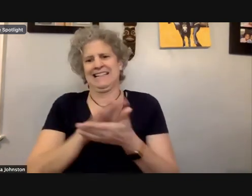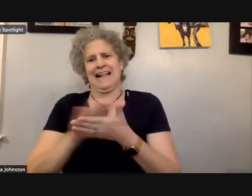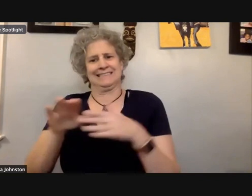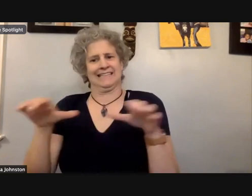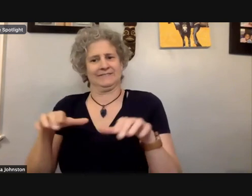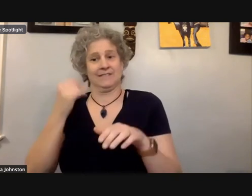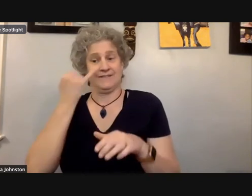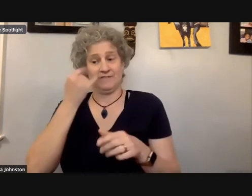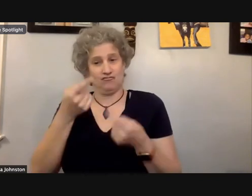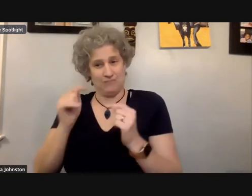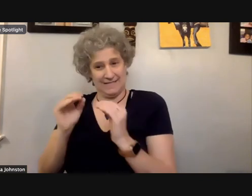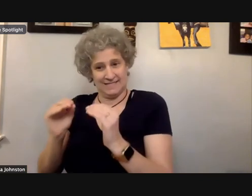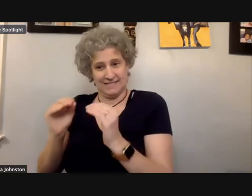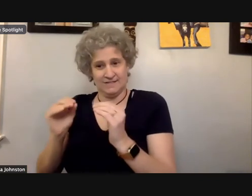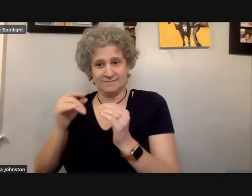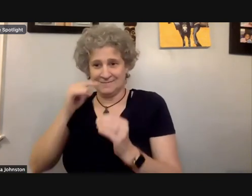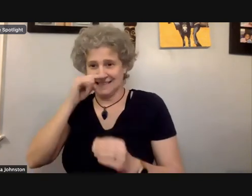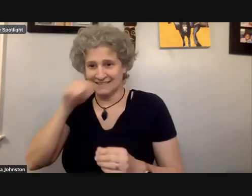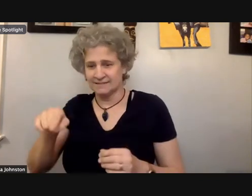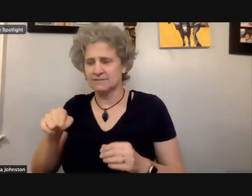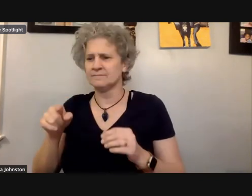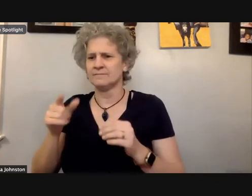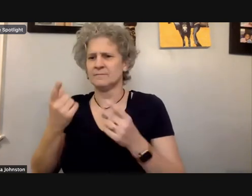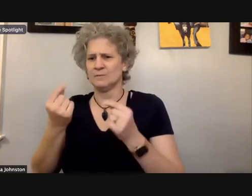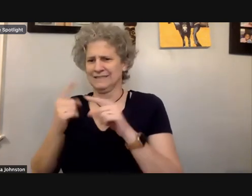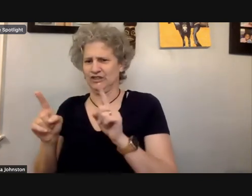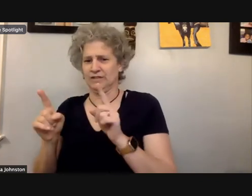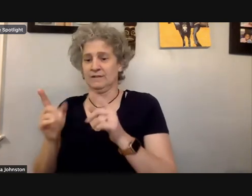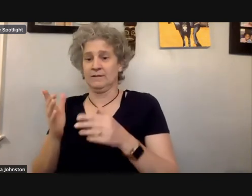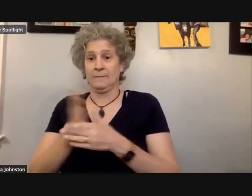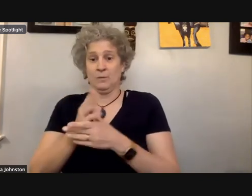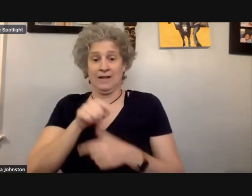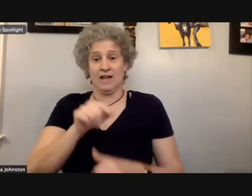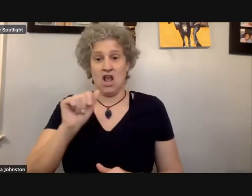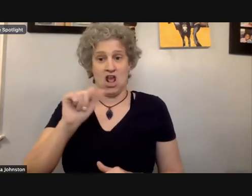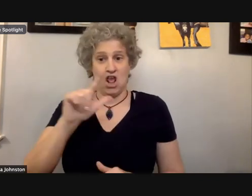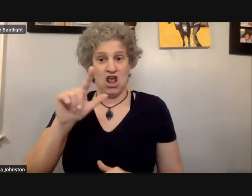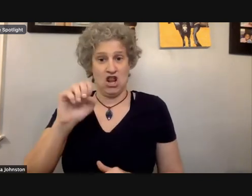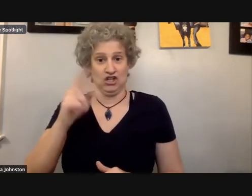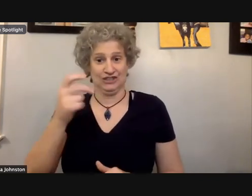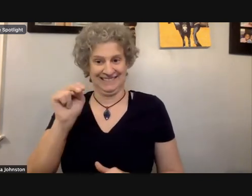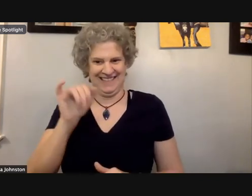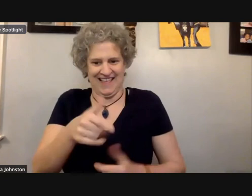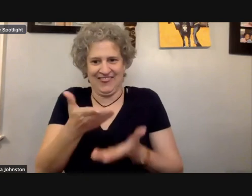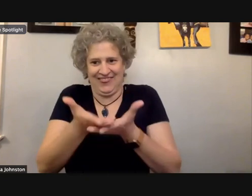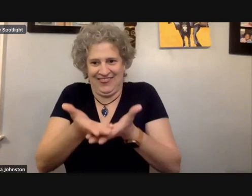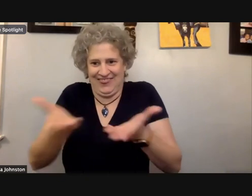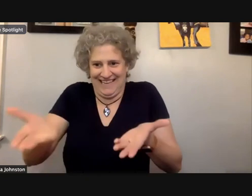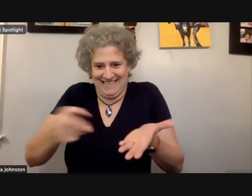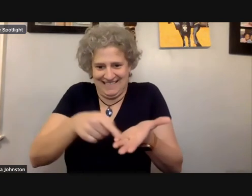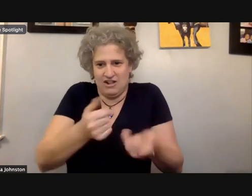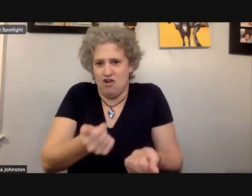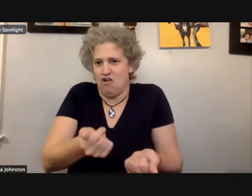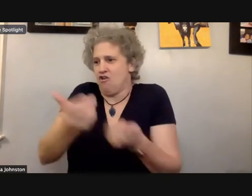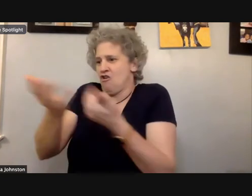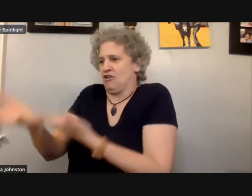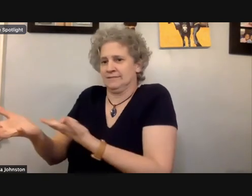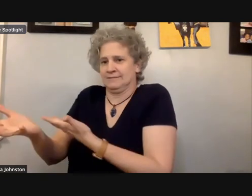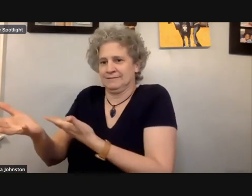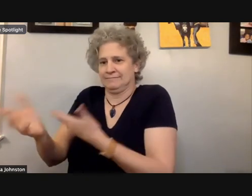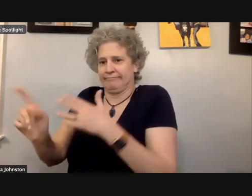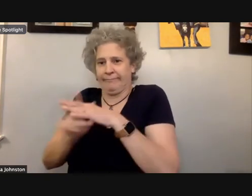Now, I'm not going to belabor the point here. This is a nice activity if you're trying to teach your kids about allergies and what the difference is between an